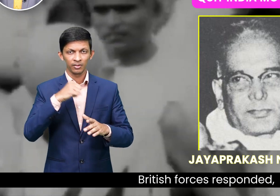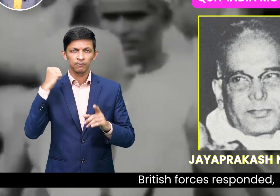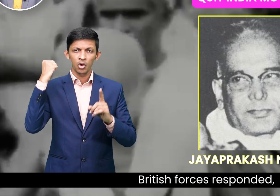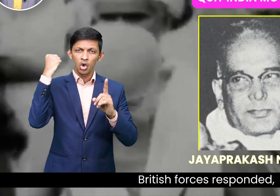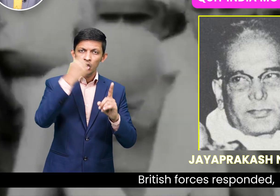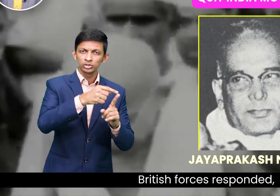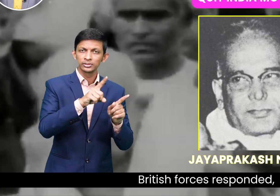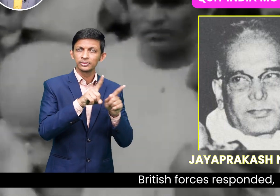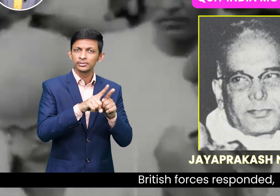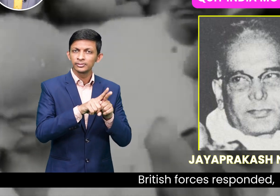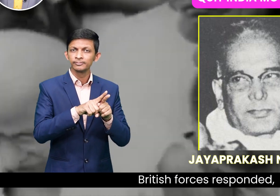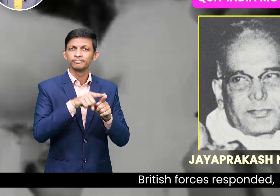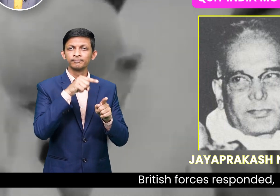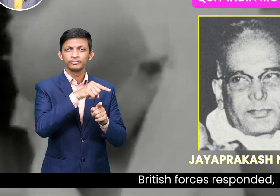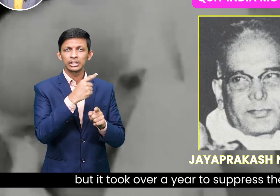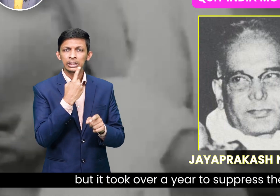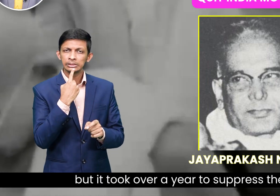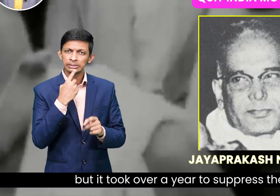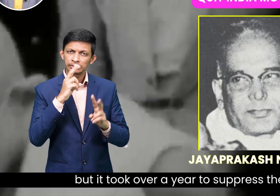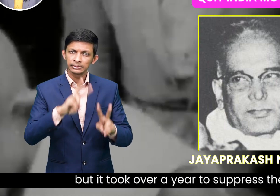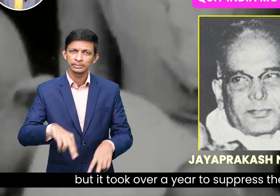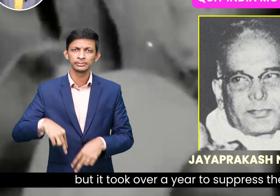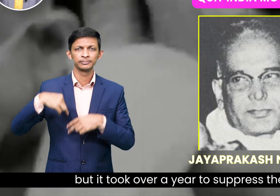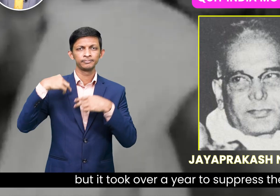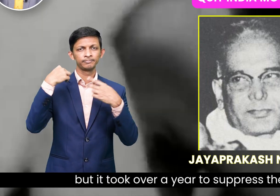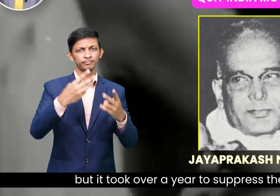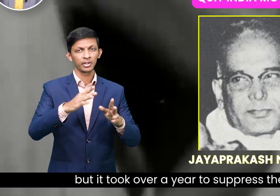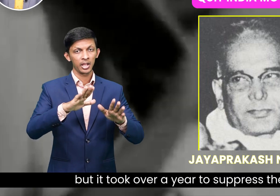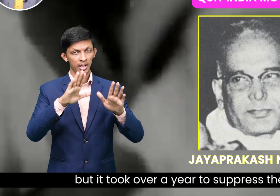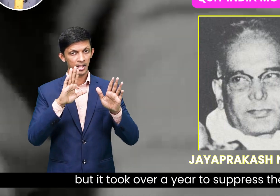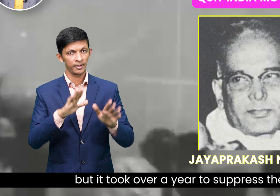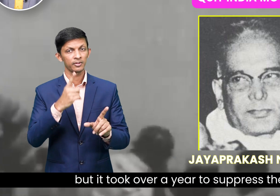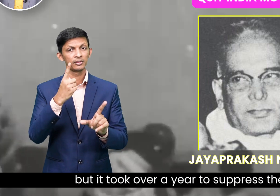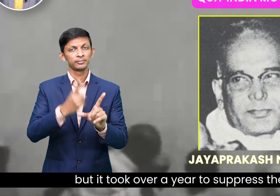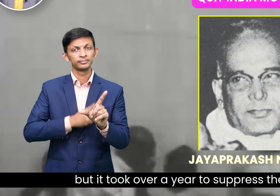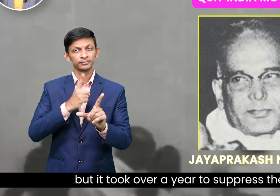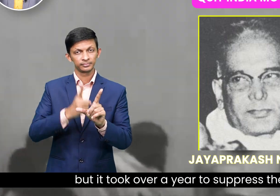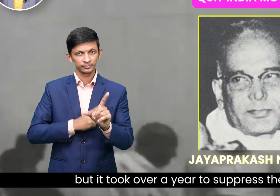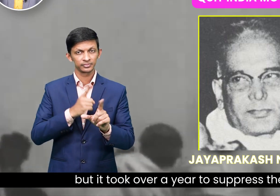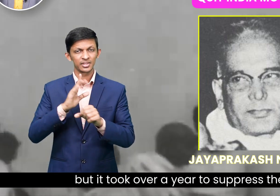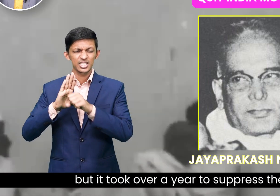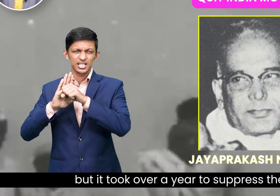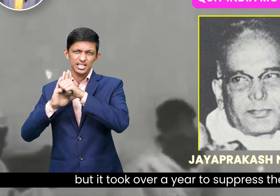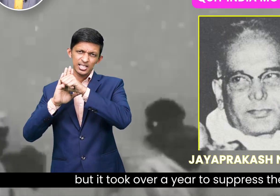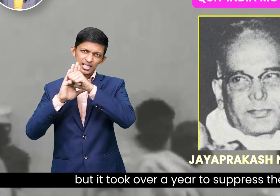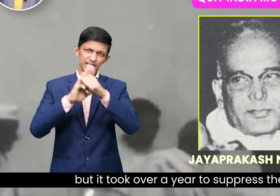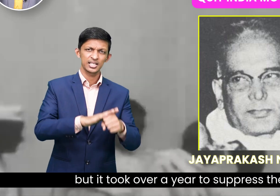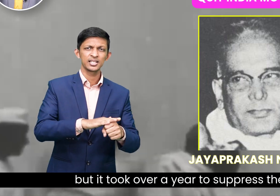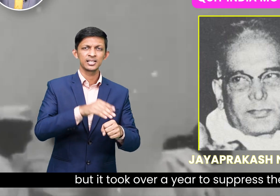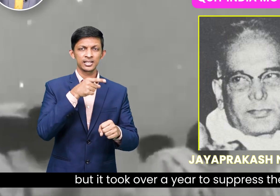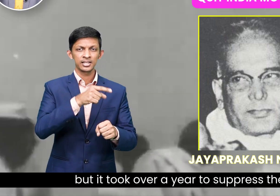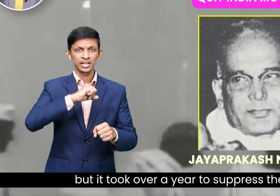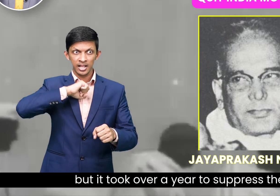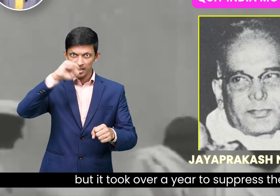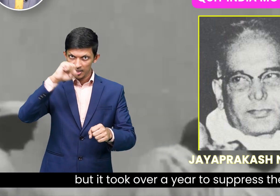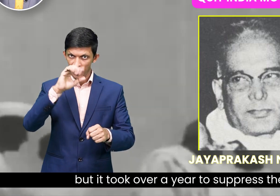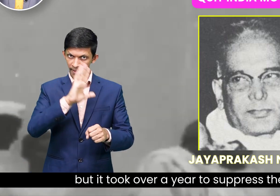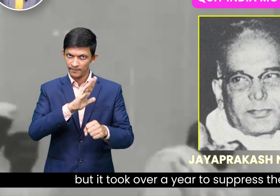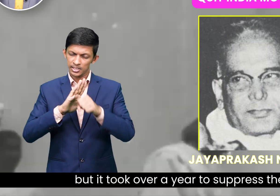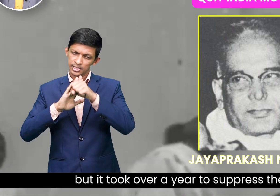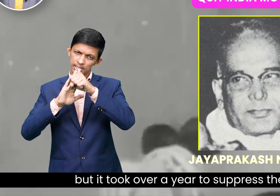British forces responded, but it took over a year to suppress the rebellion.